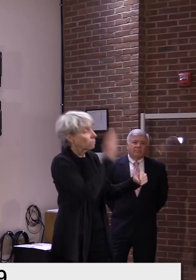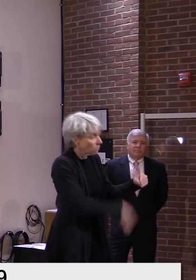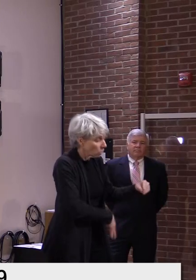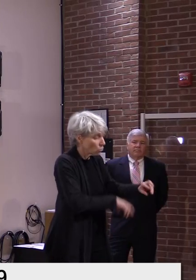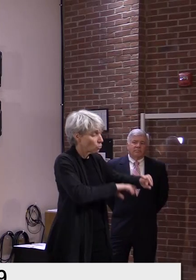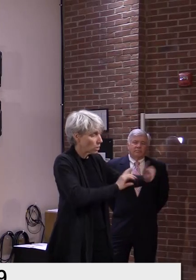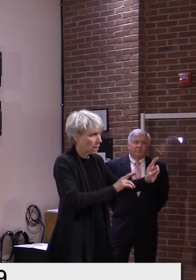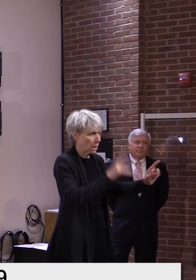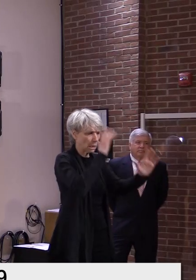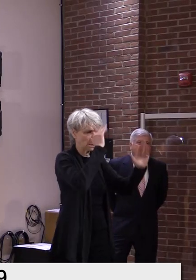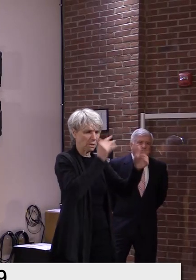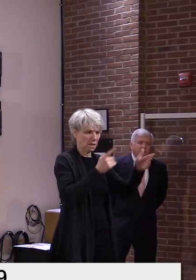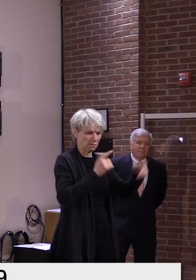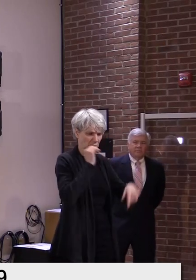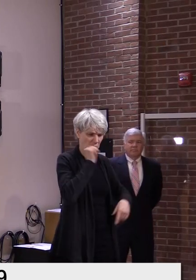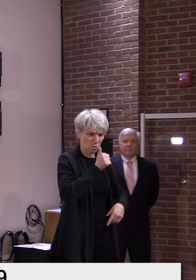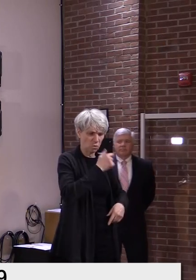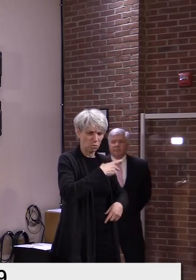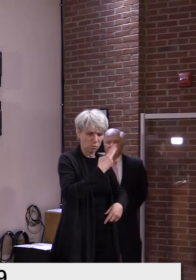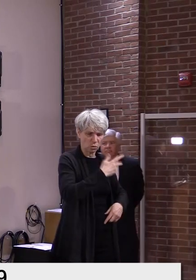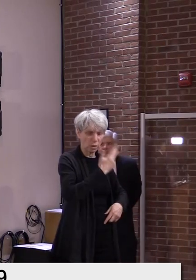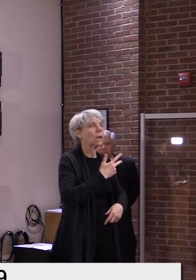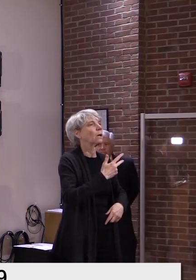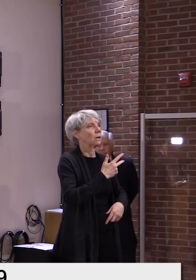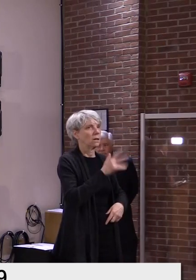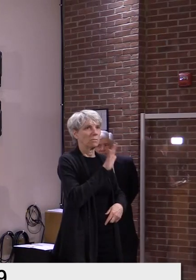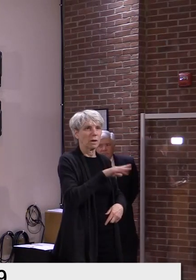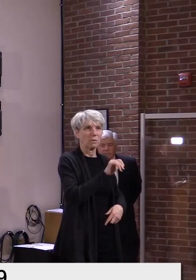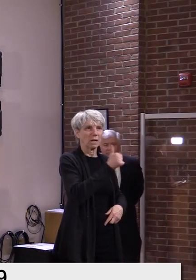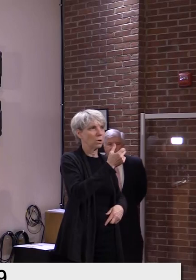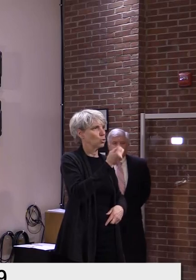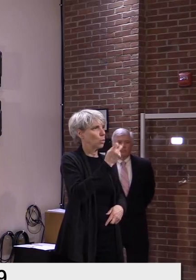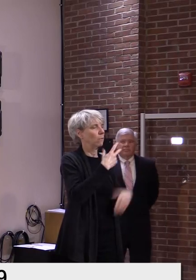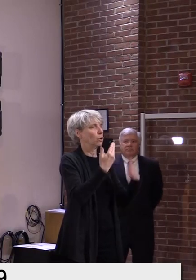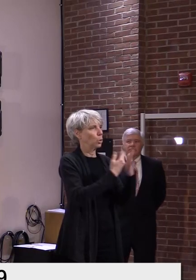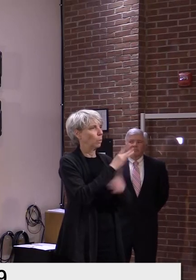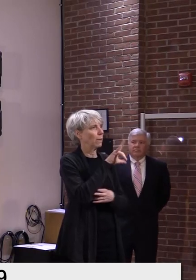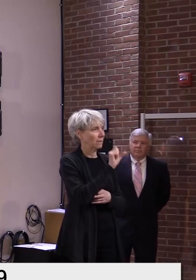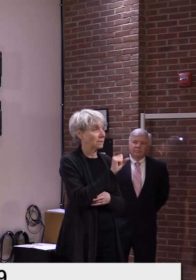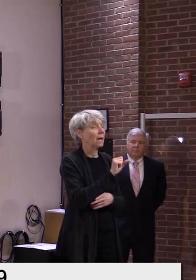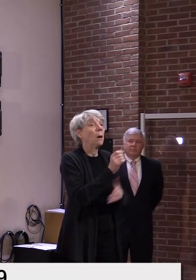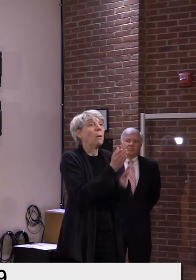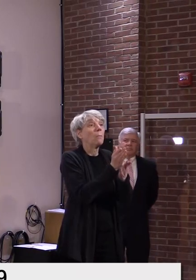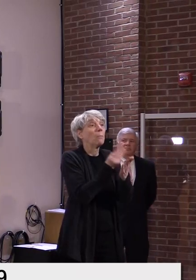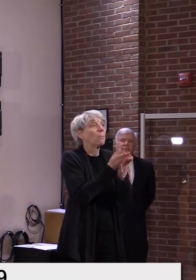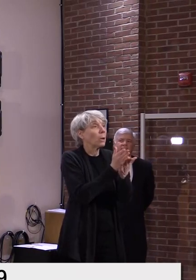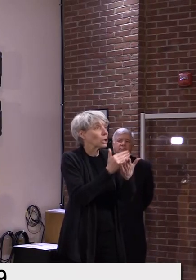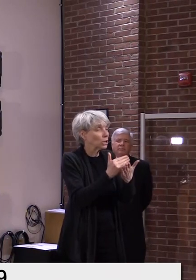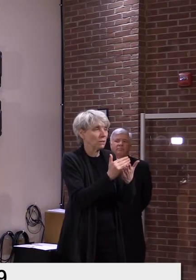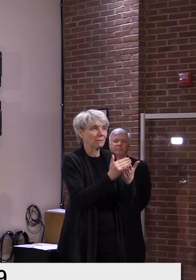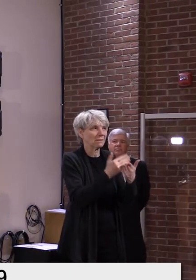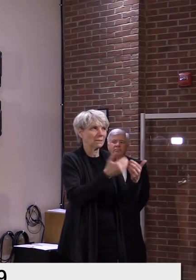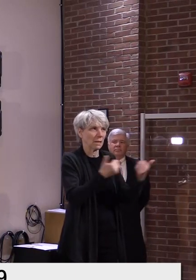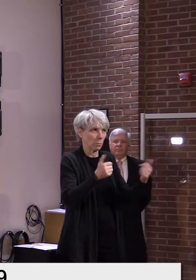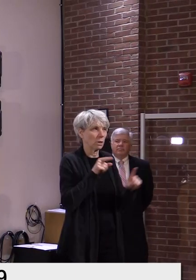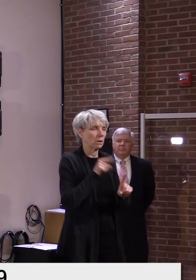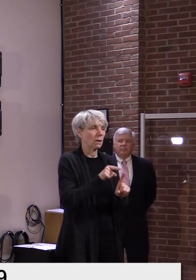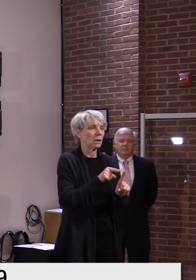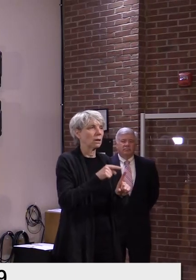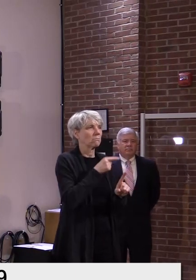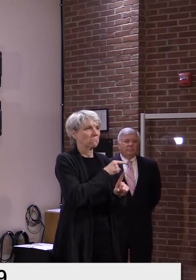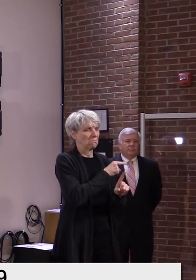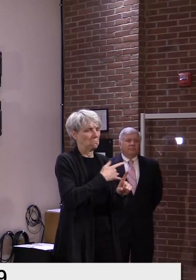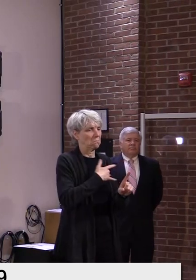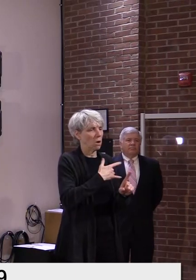dozen in the next few days coming, but the budget will not be part of it. The budget will usually takes about a week